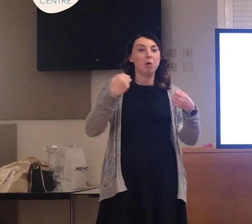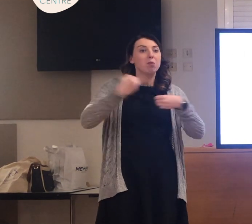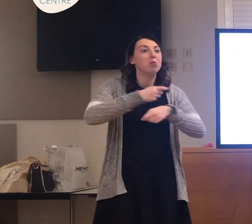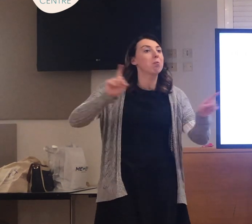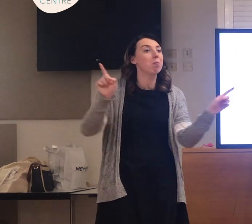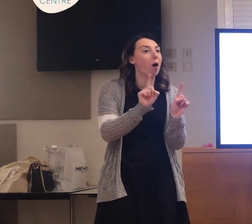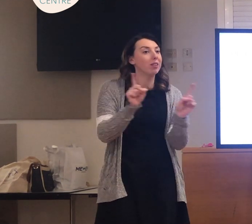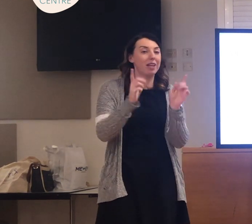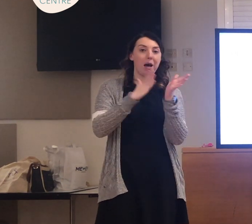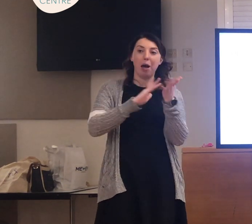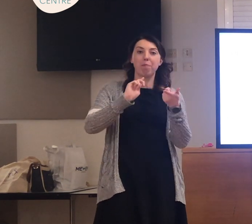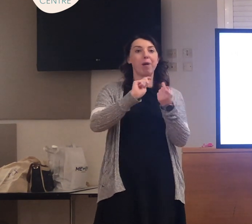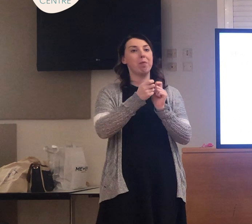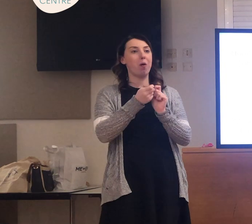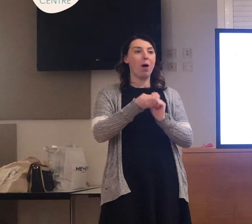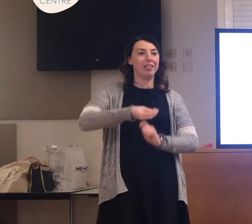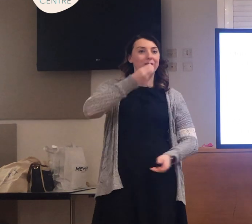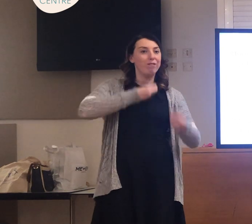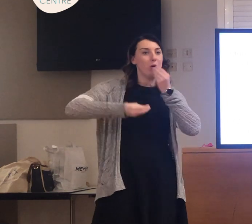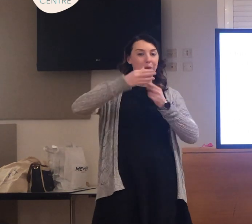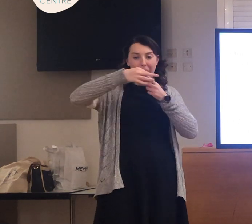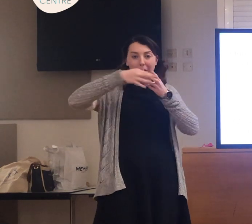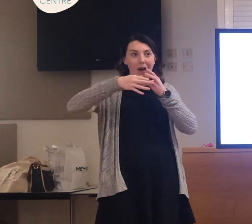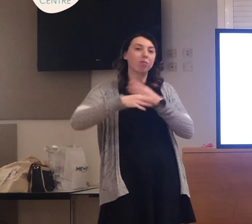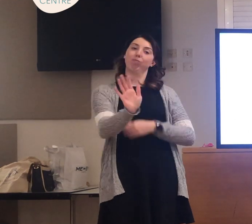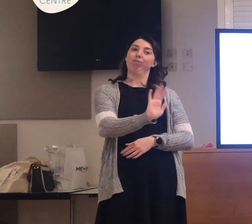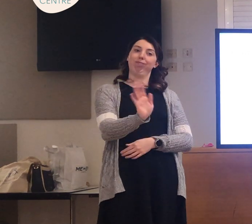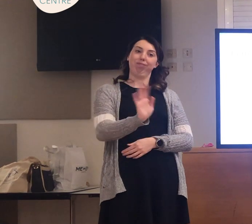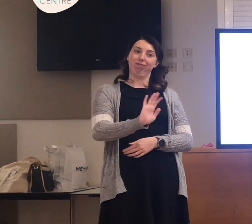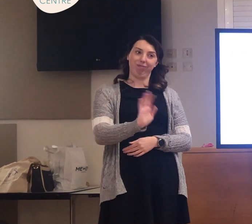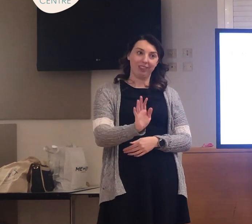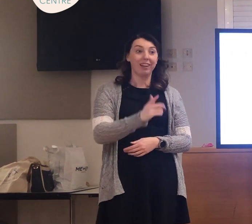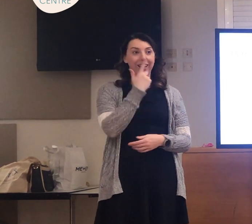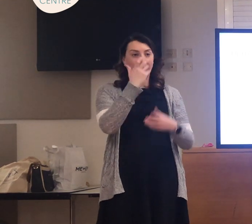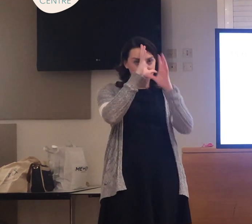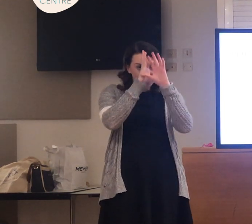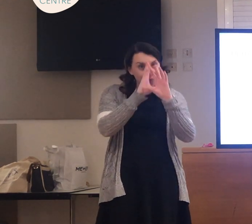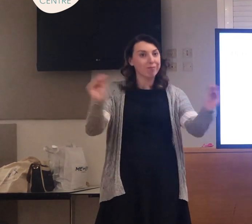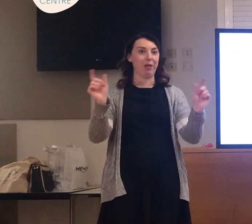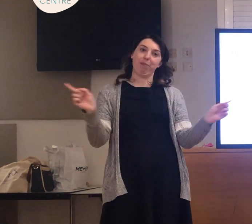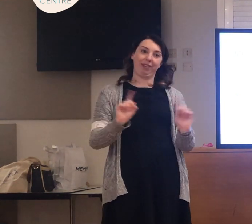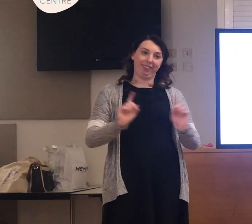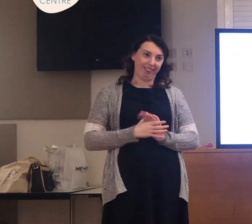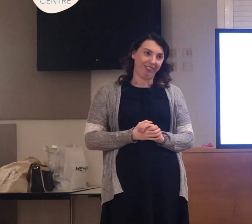a menopause diet. The answers are right under your nose.